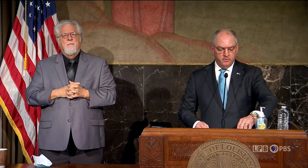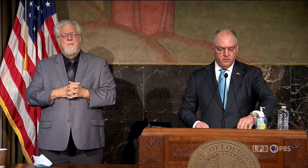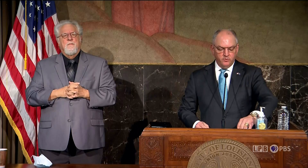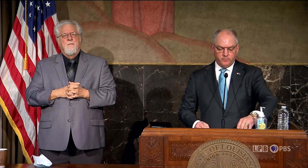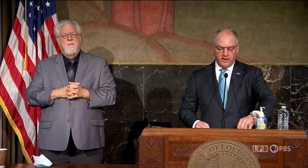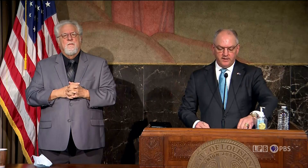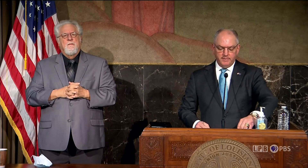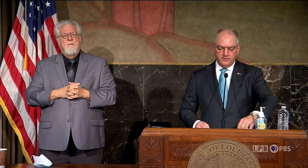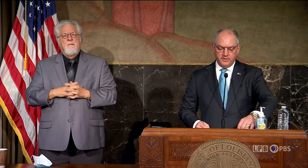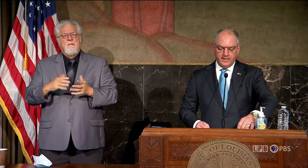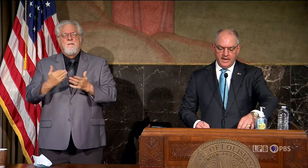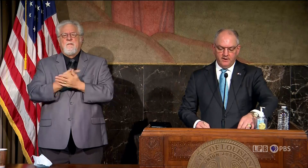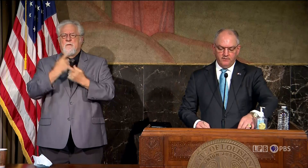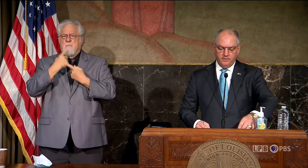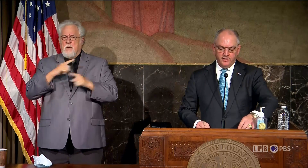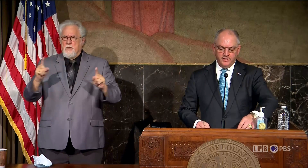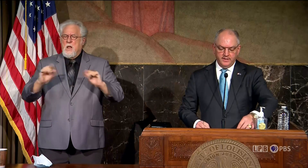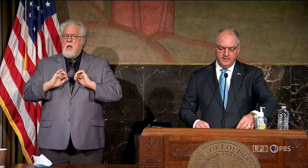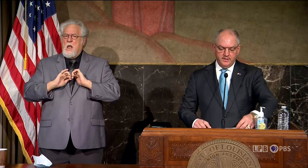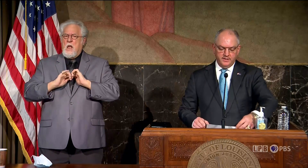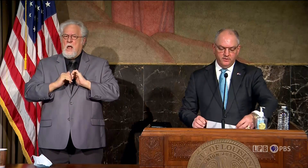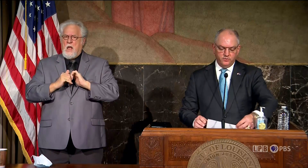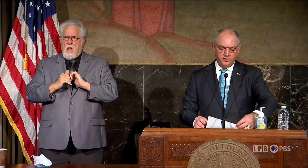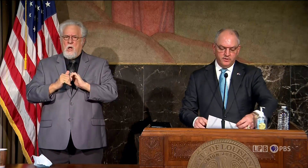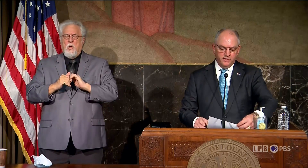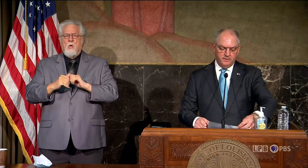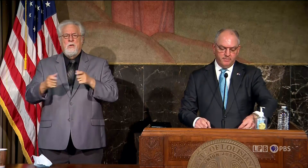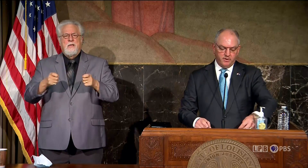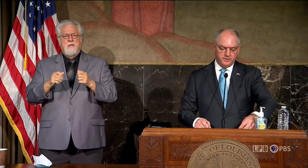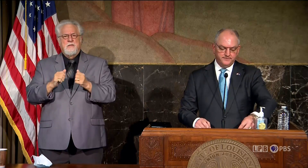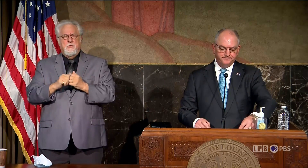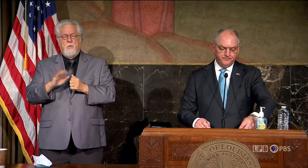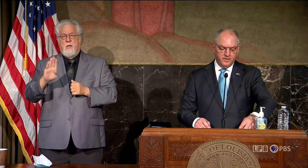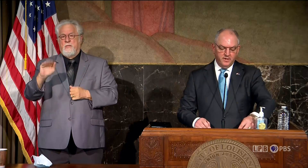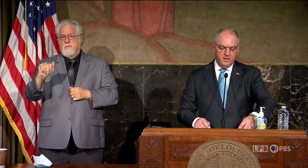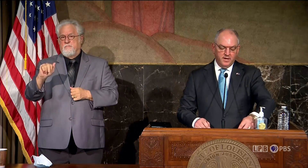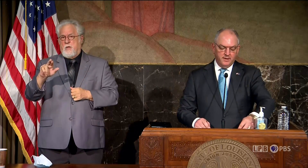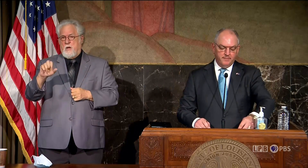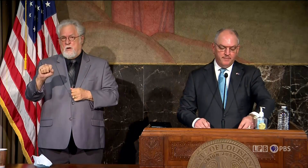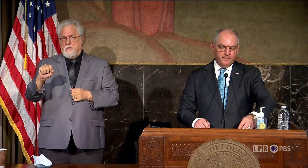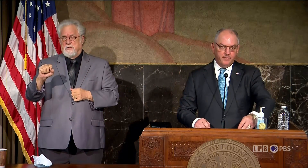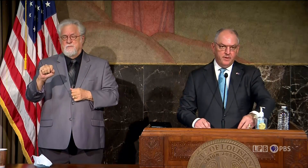the new proclamation and how it deals with bars.